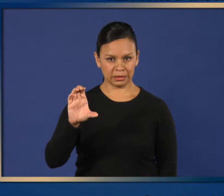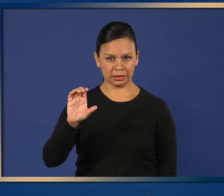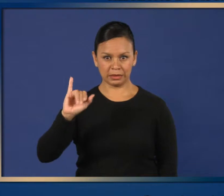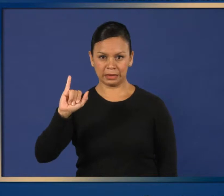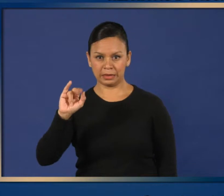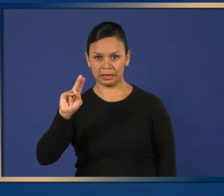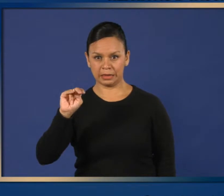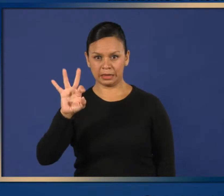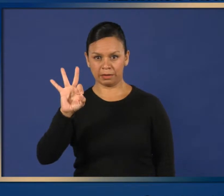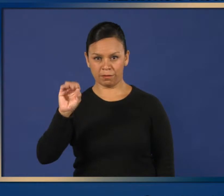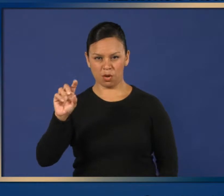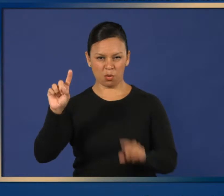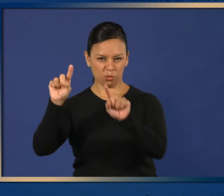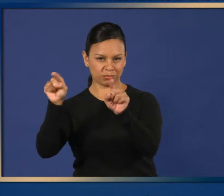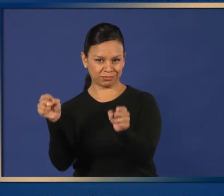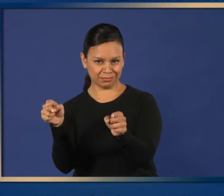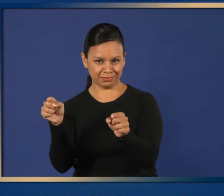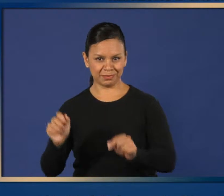1-800-CDC-INFO.